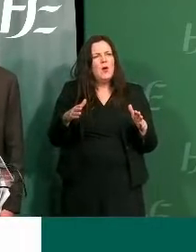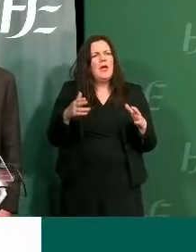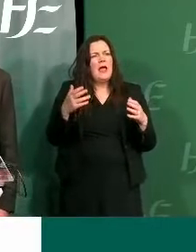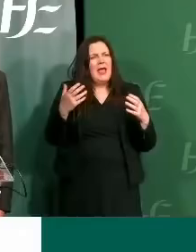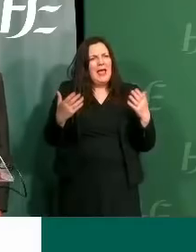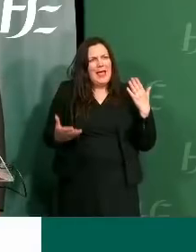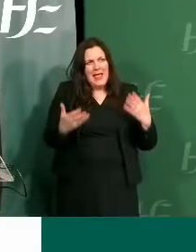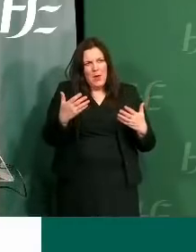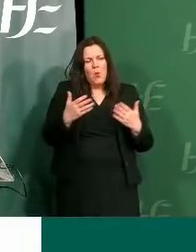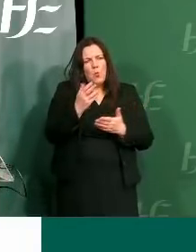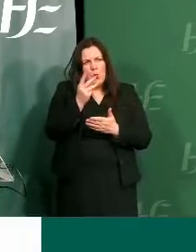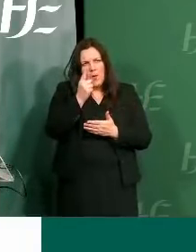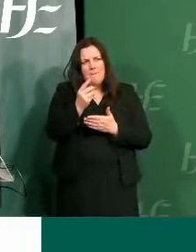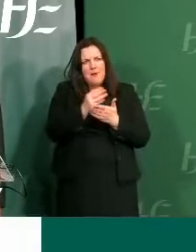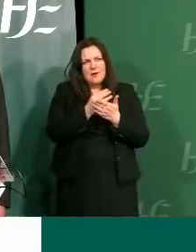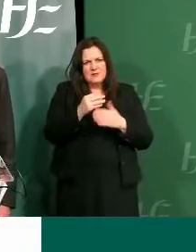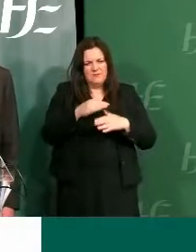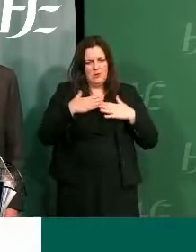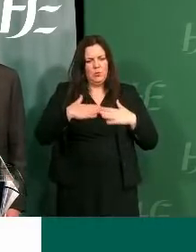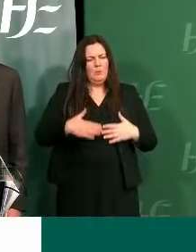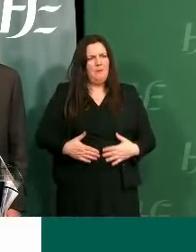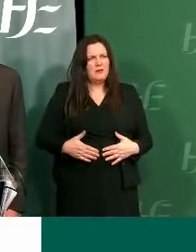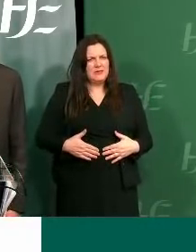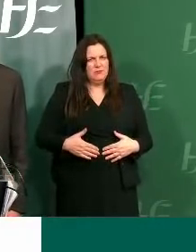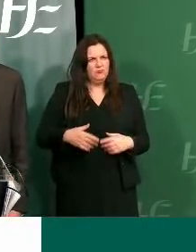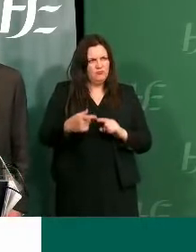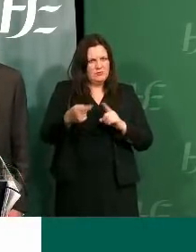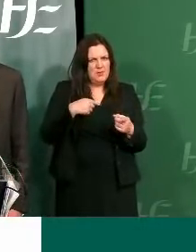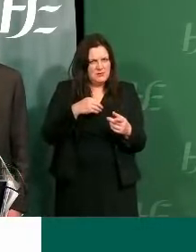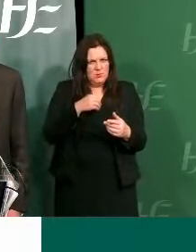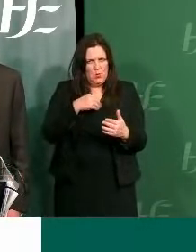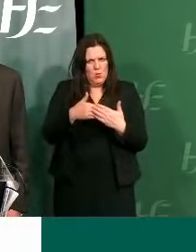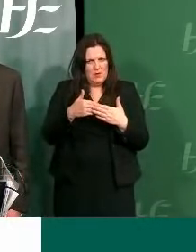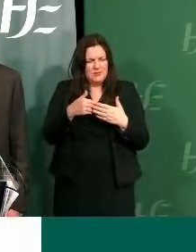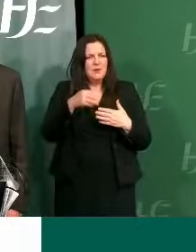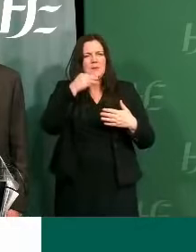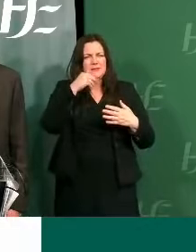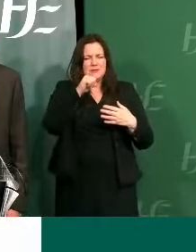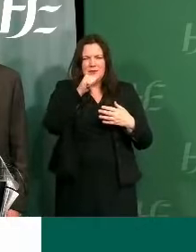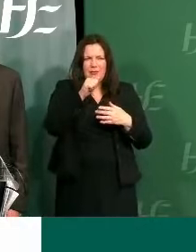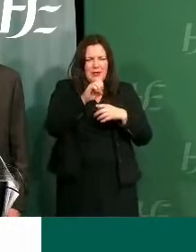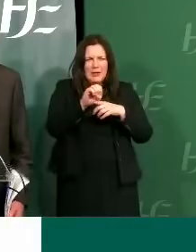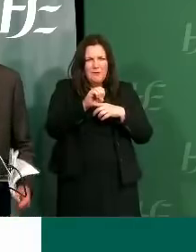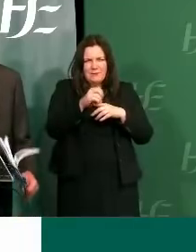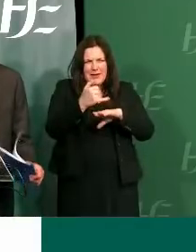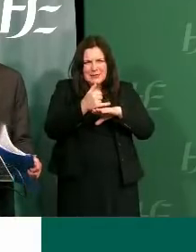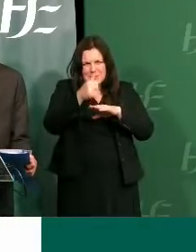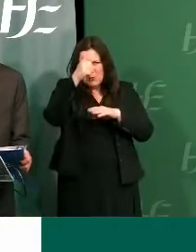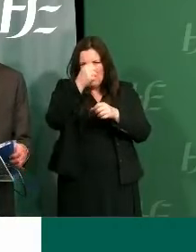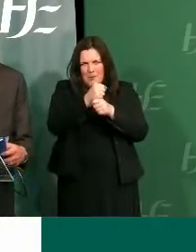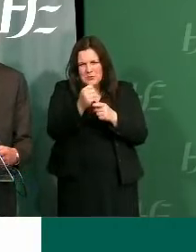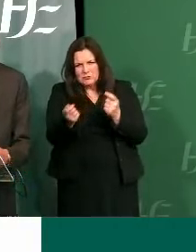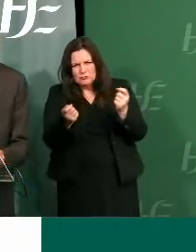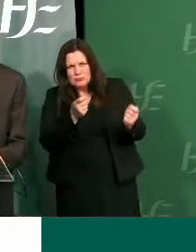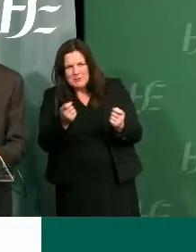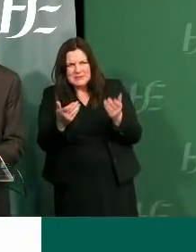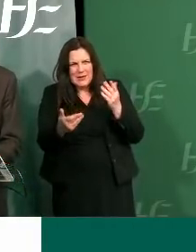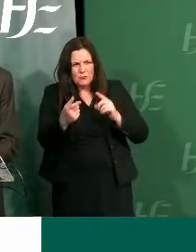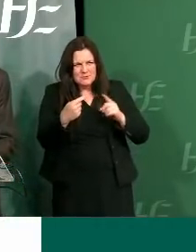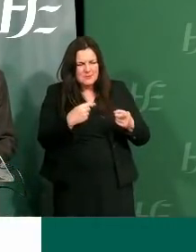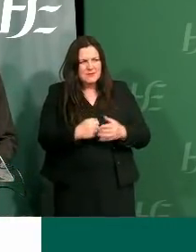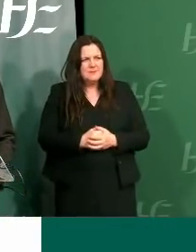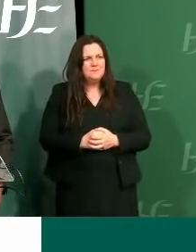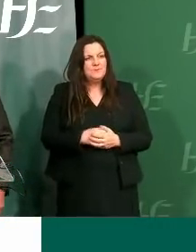of one aspect of the immune response, but it doesn't tell us enough yet about the clinical response. So looking at vaccines and immune